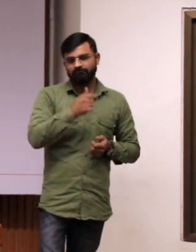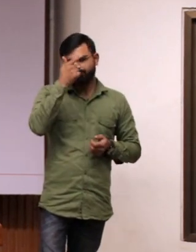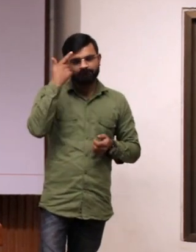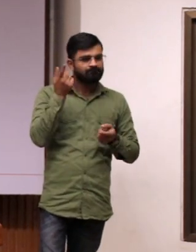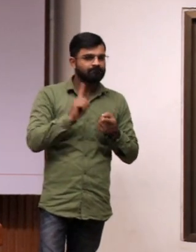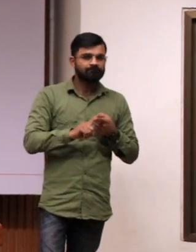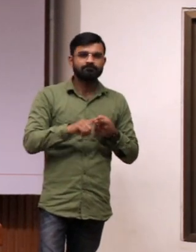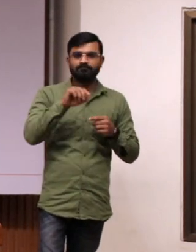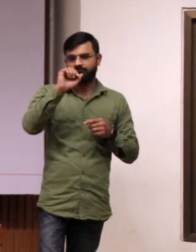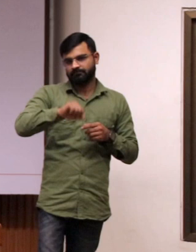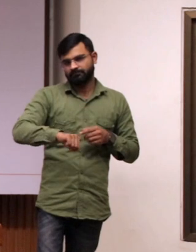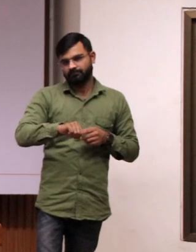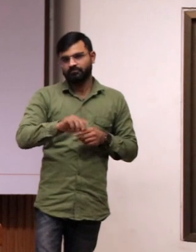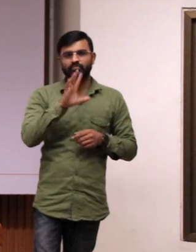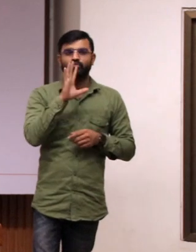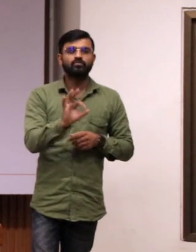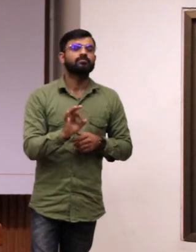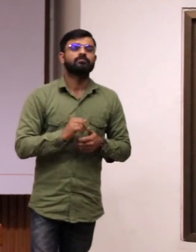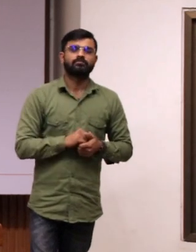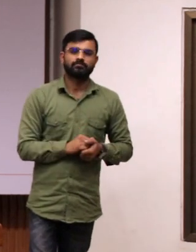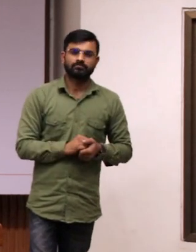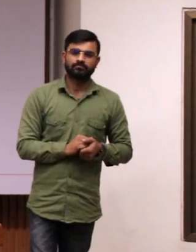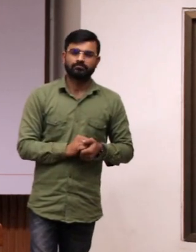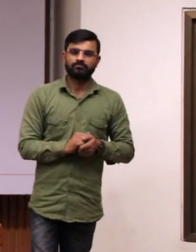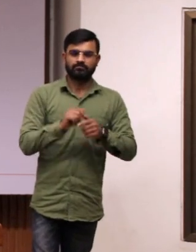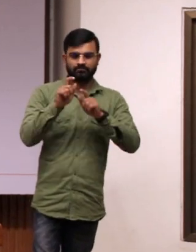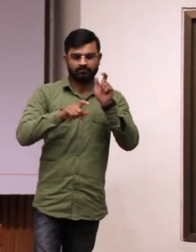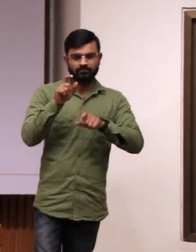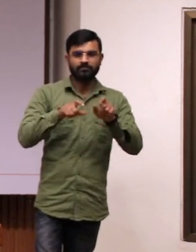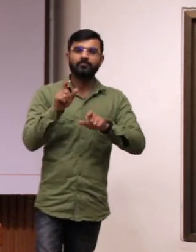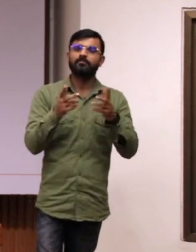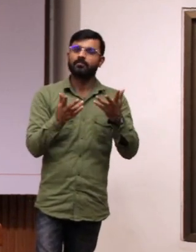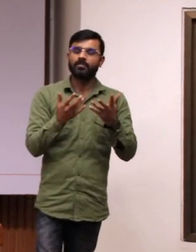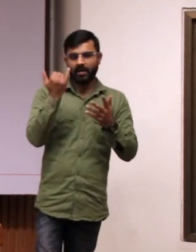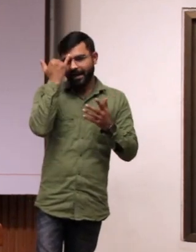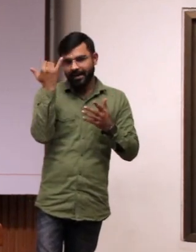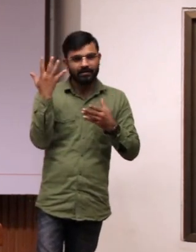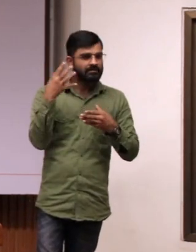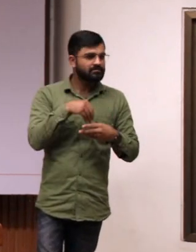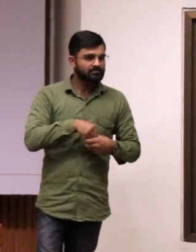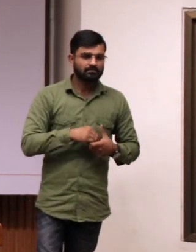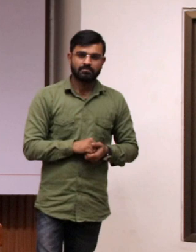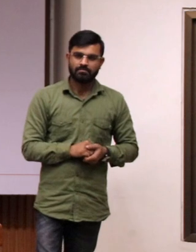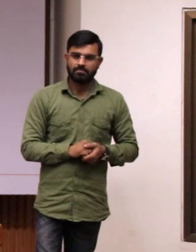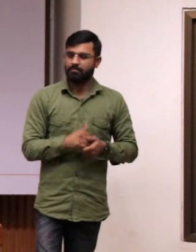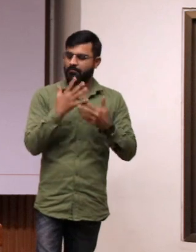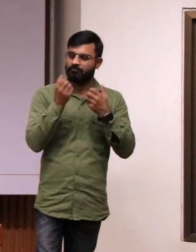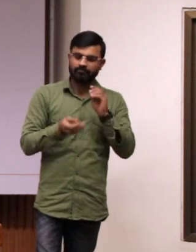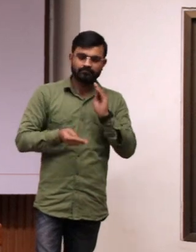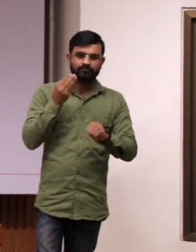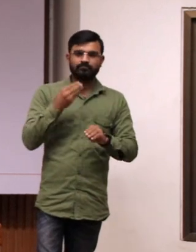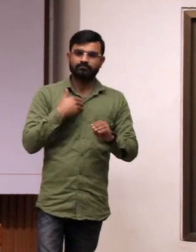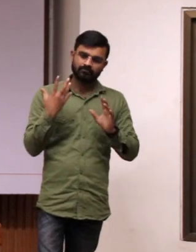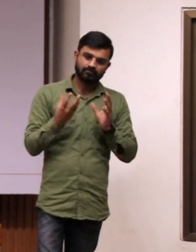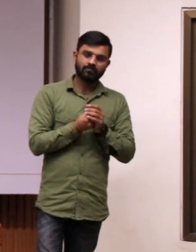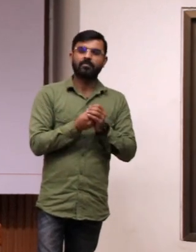Unfortunately, there is also this reality of populist ideas. and wanting to prove, like, we have